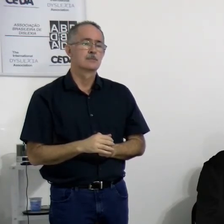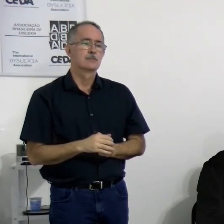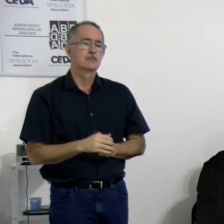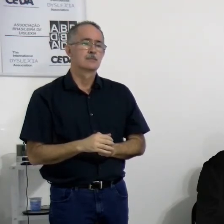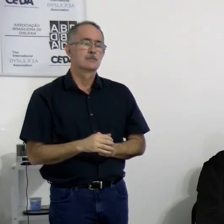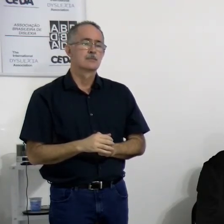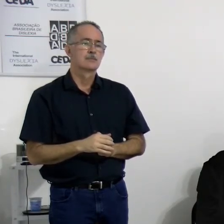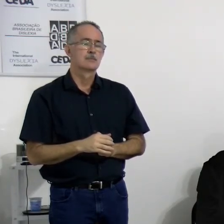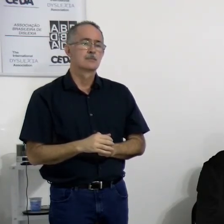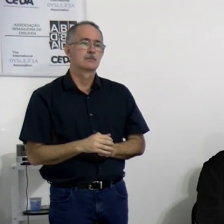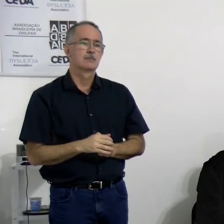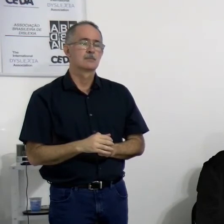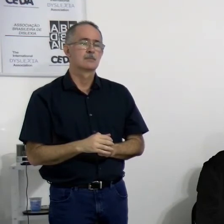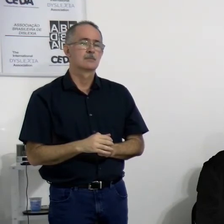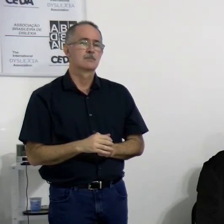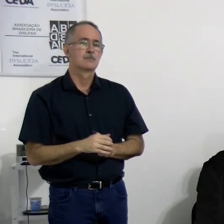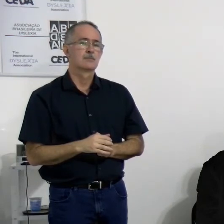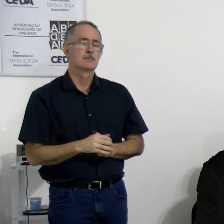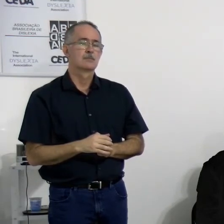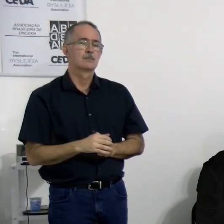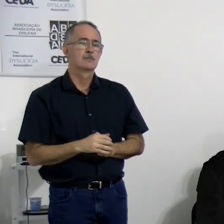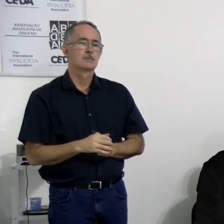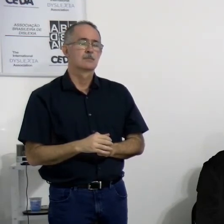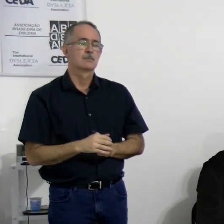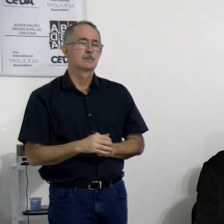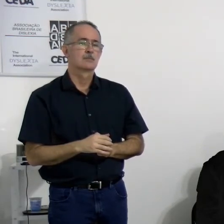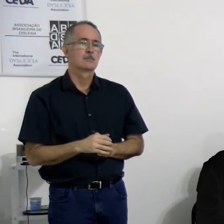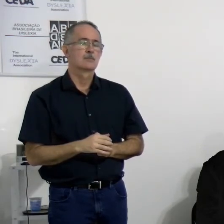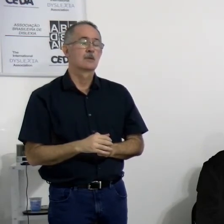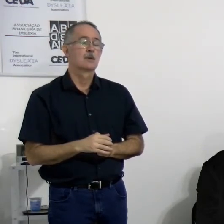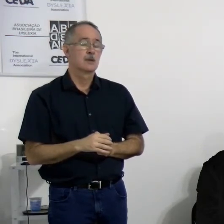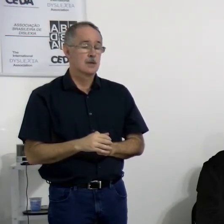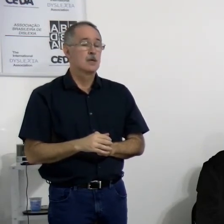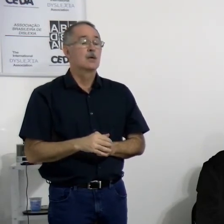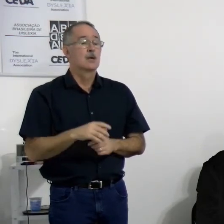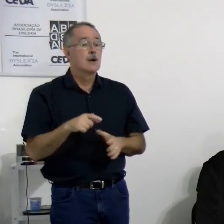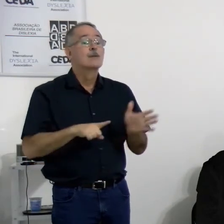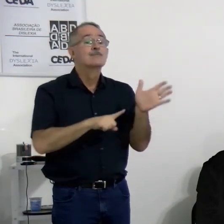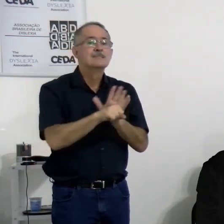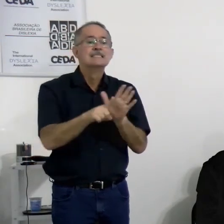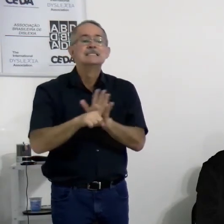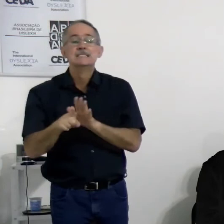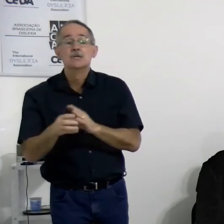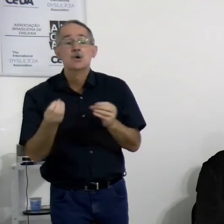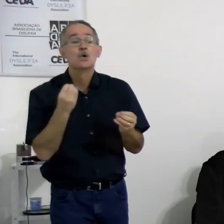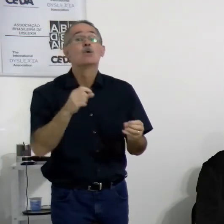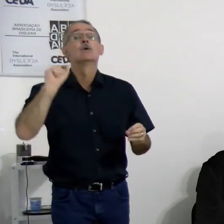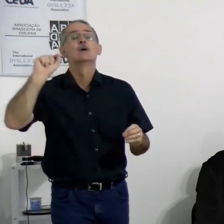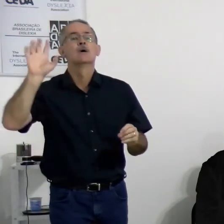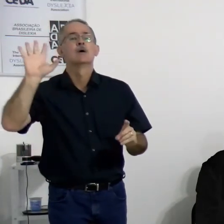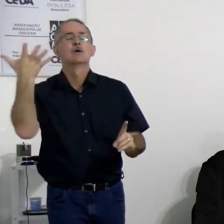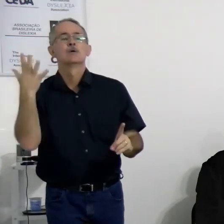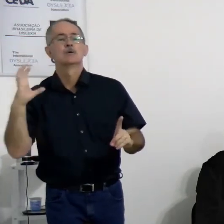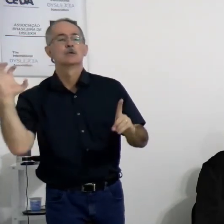between, say, ages 7 to 13 or 14 months. Então ela pesquisou o efeito da